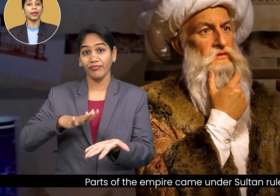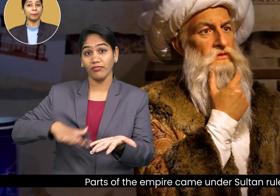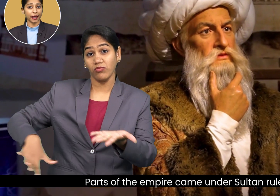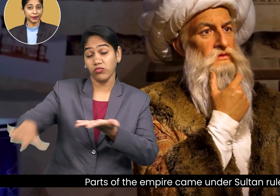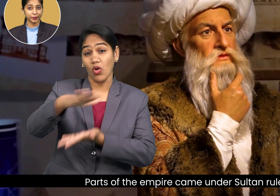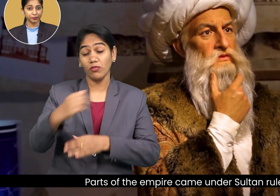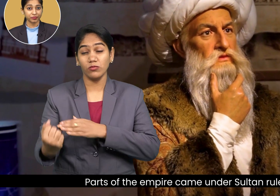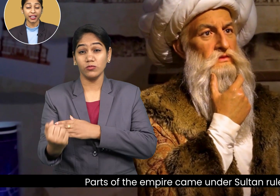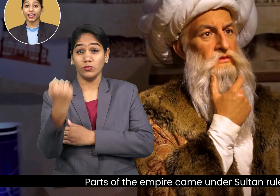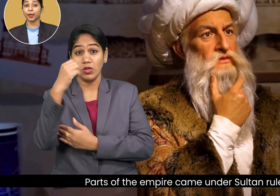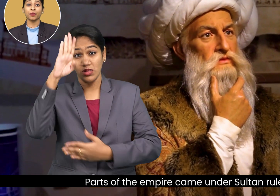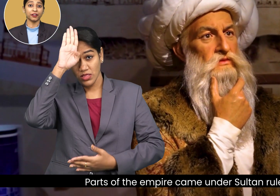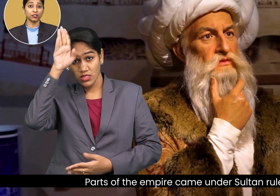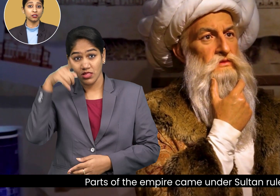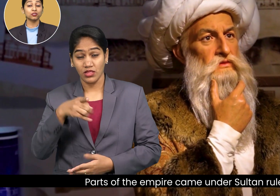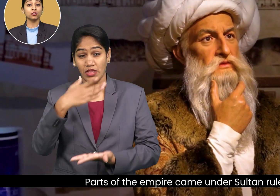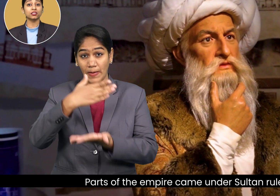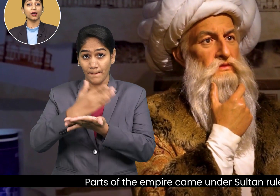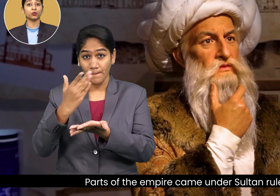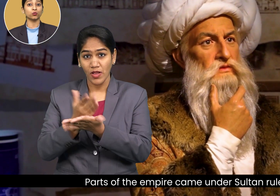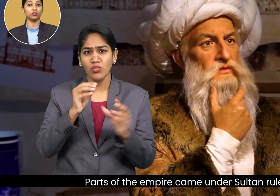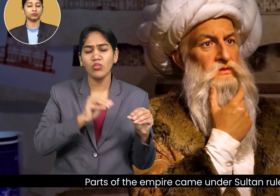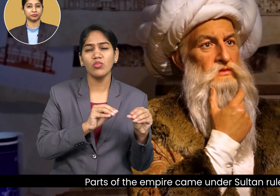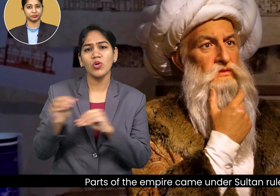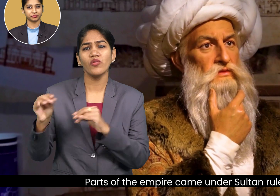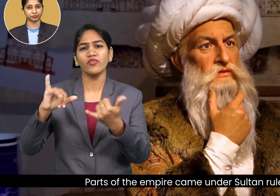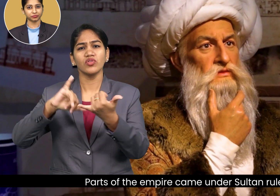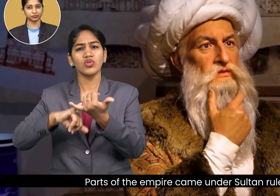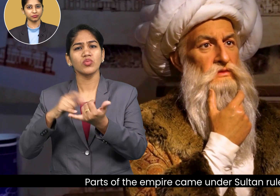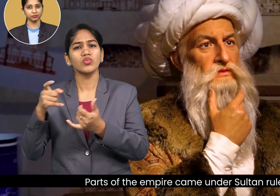Parts of the empire came under Sultan rule,